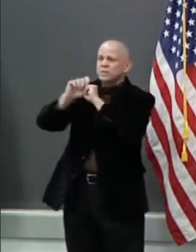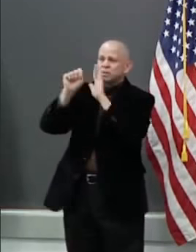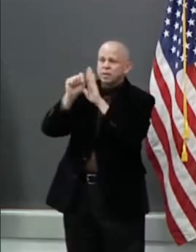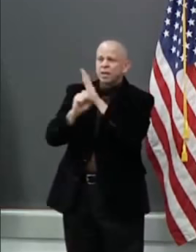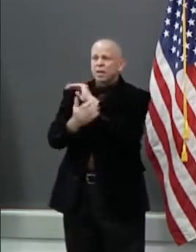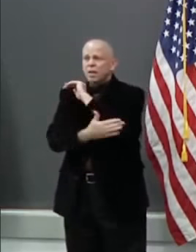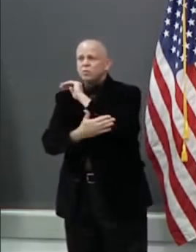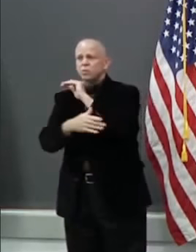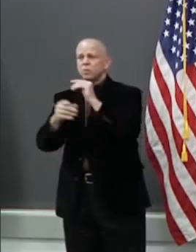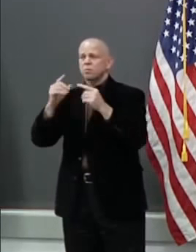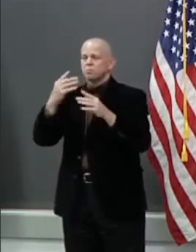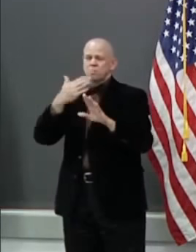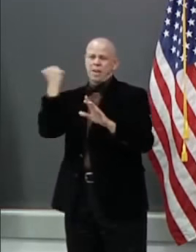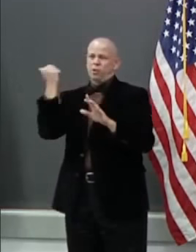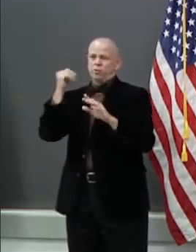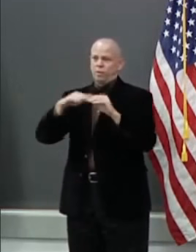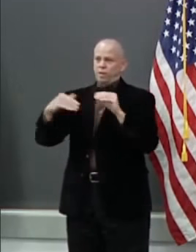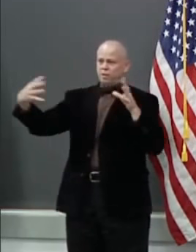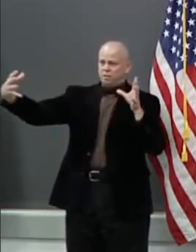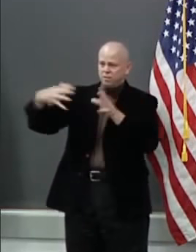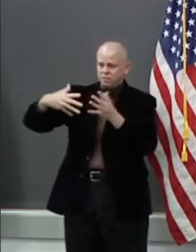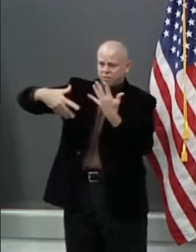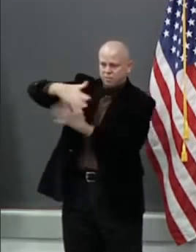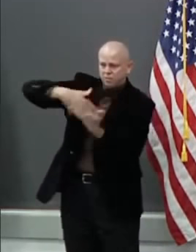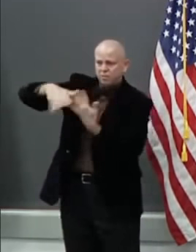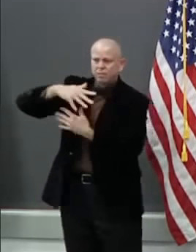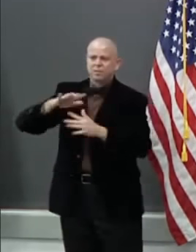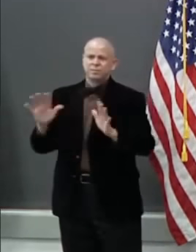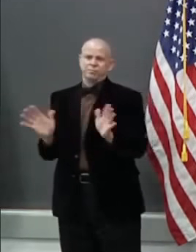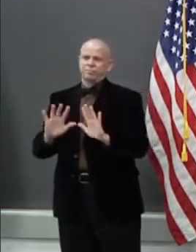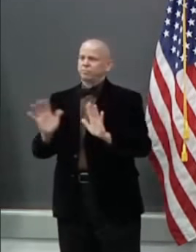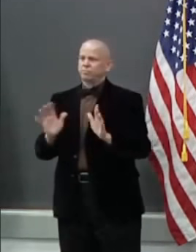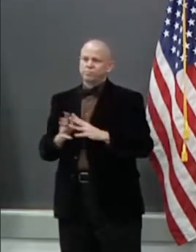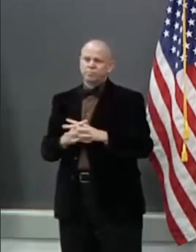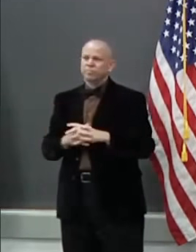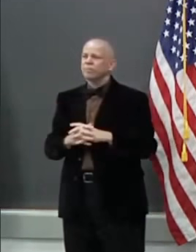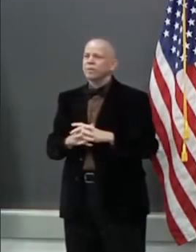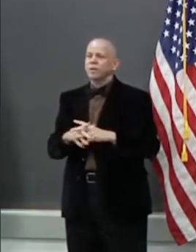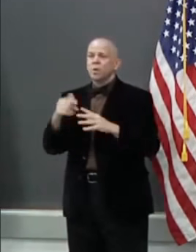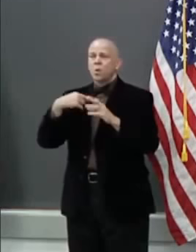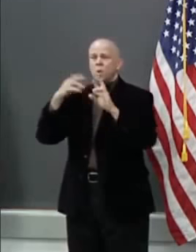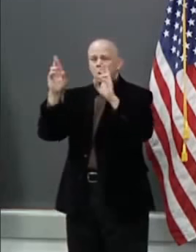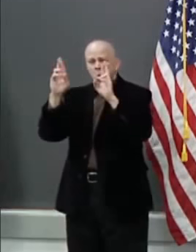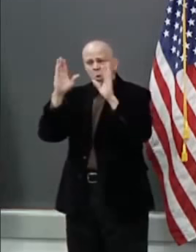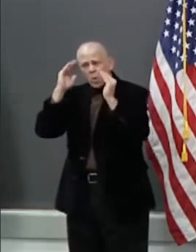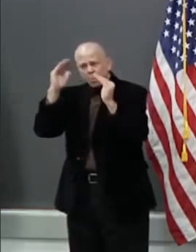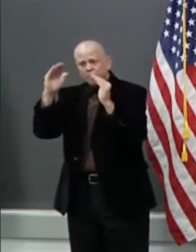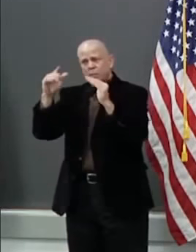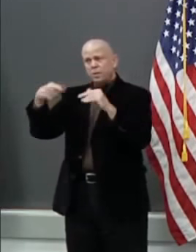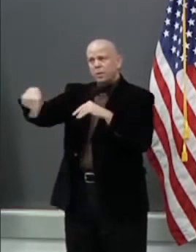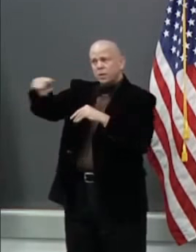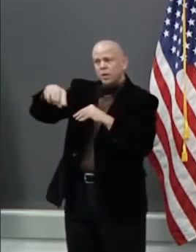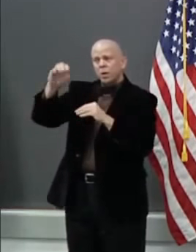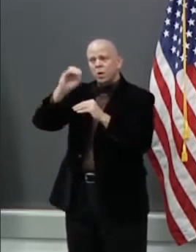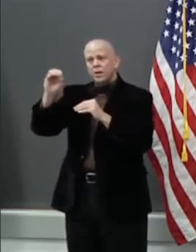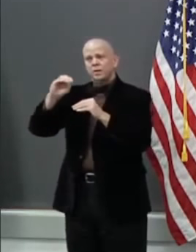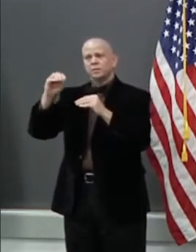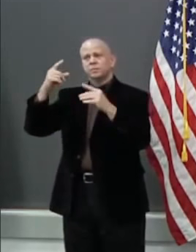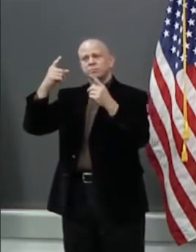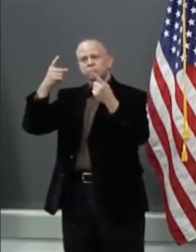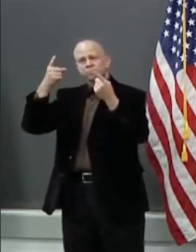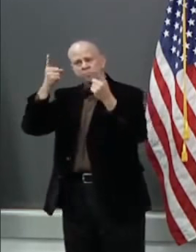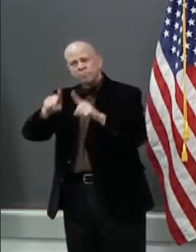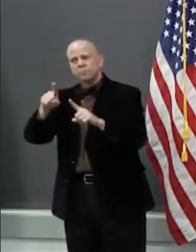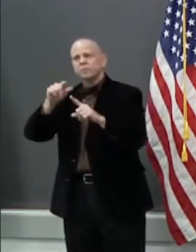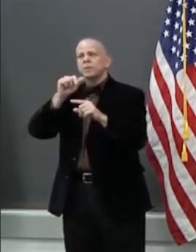So I am still nervous about it. I hope Oregonians come together this weekend and that we won't see huge crowds of people and that we won't